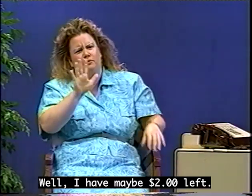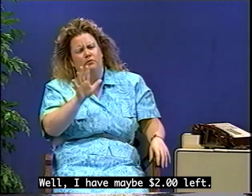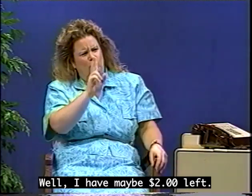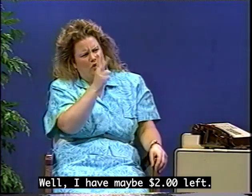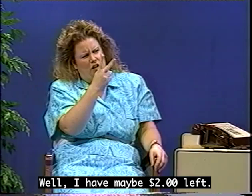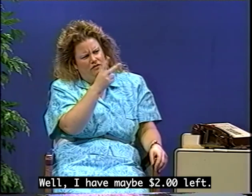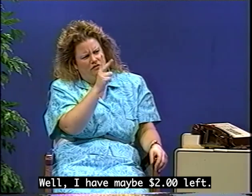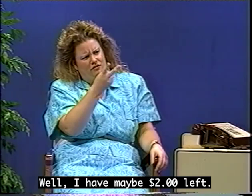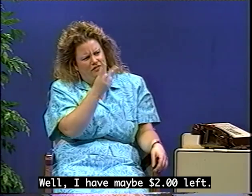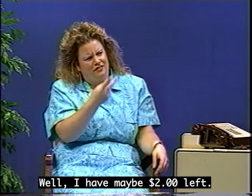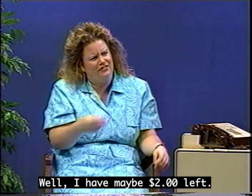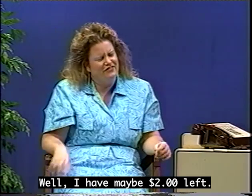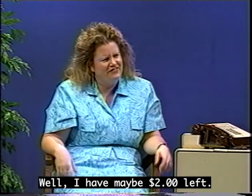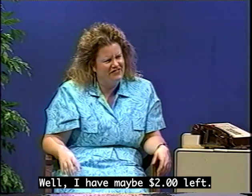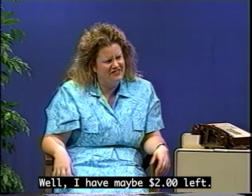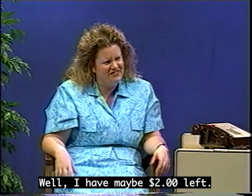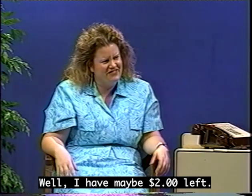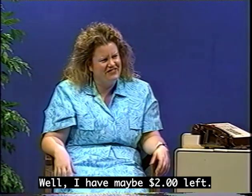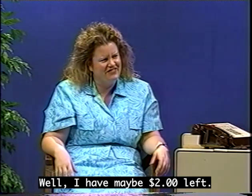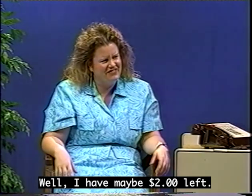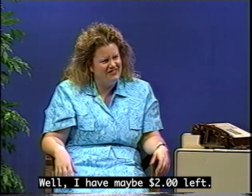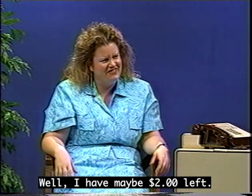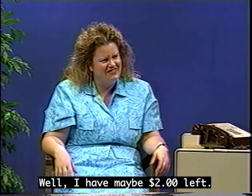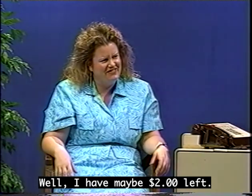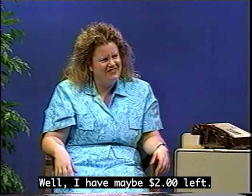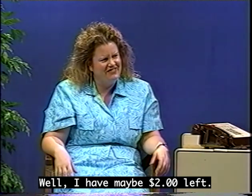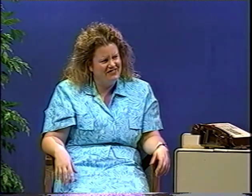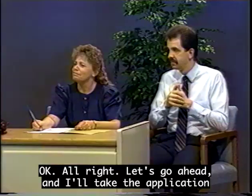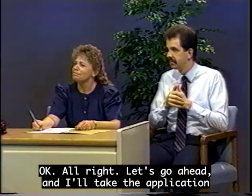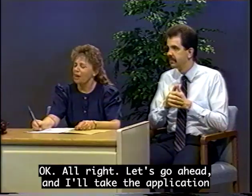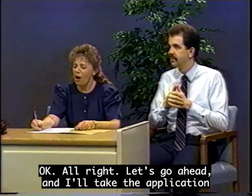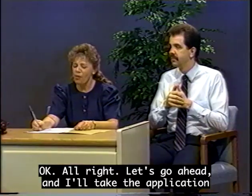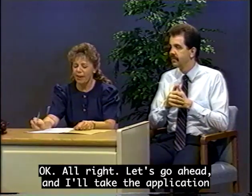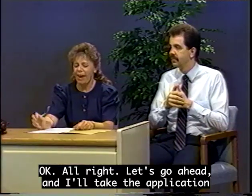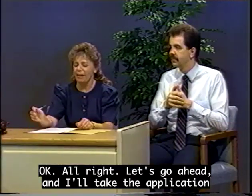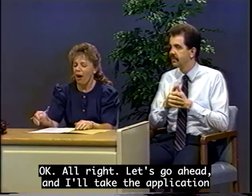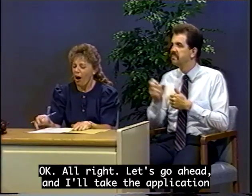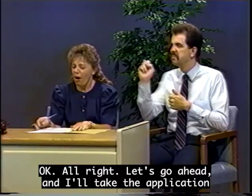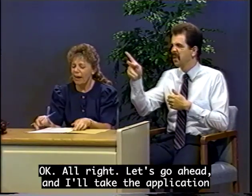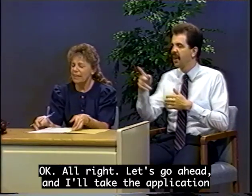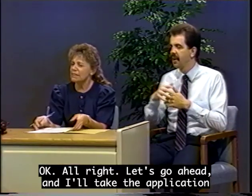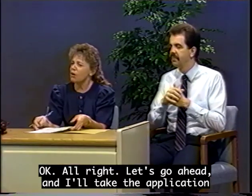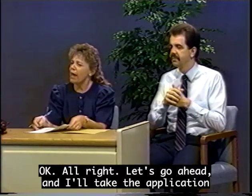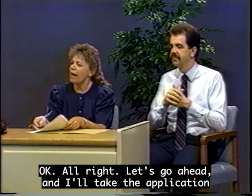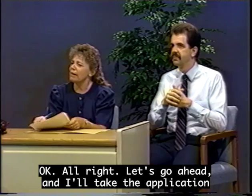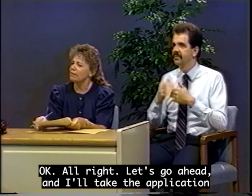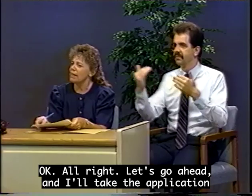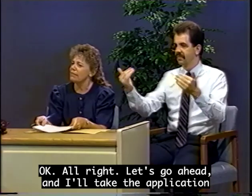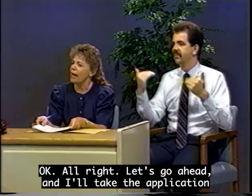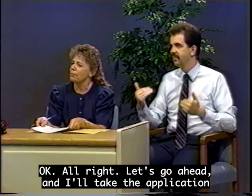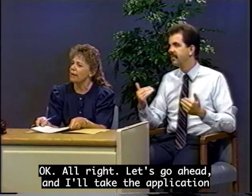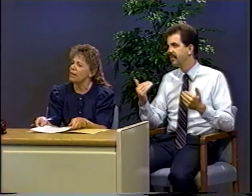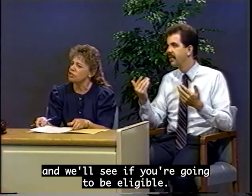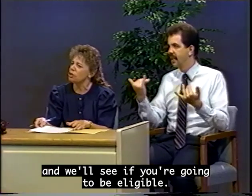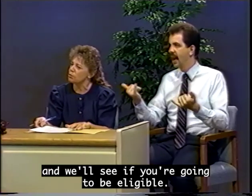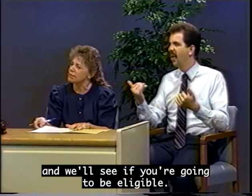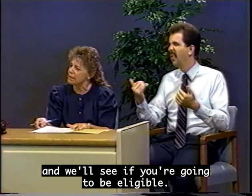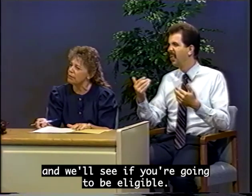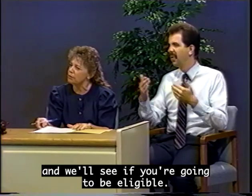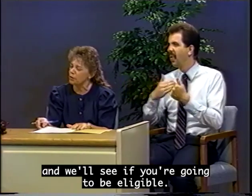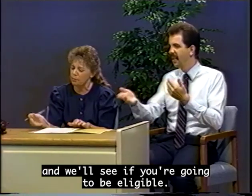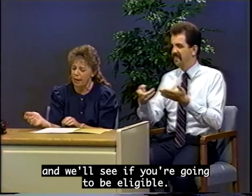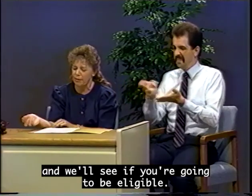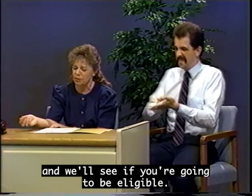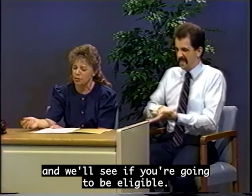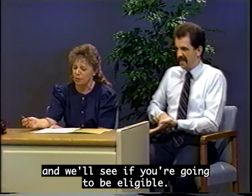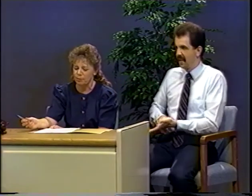Well, I have maybe $2 left. Okay. All right, let's go ahead and I'll take the application and we'll see